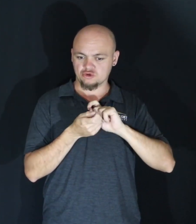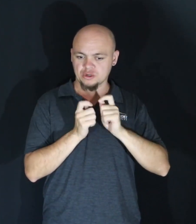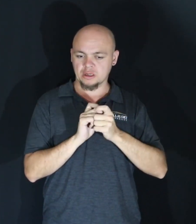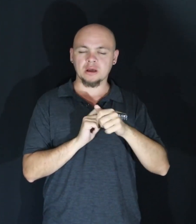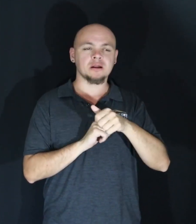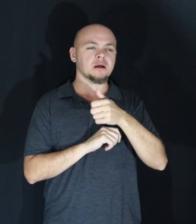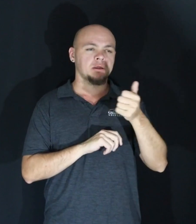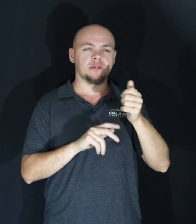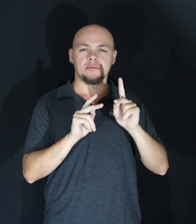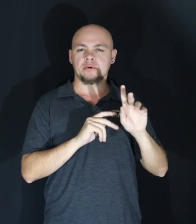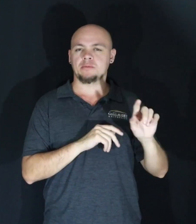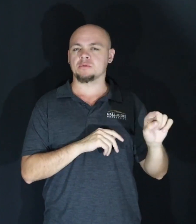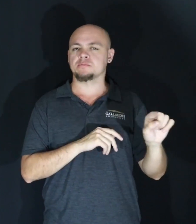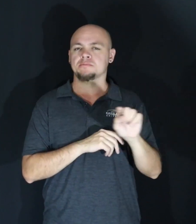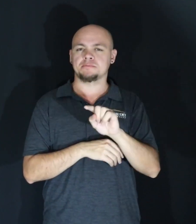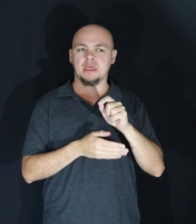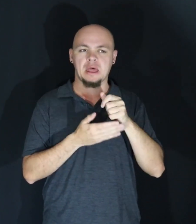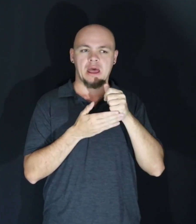others.